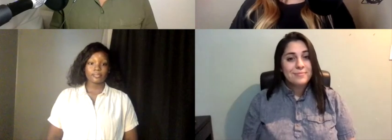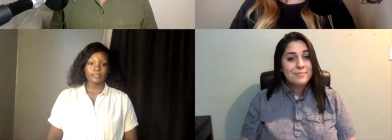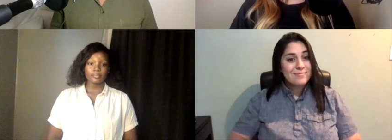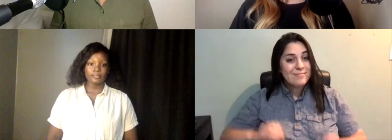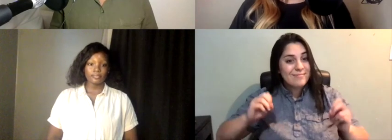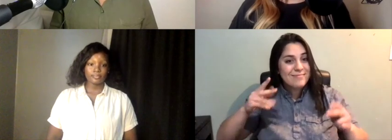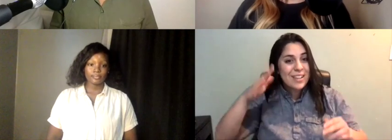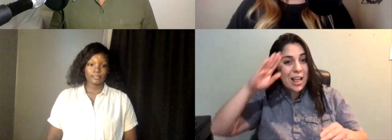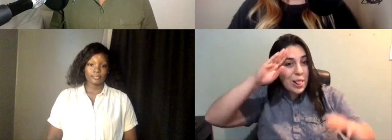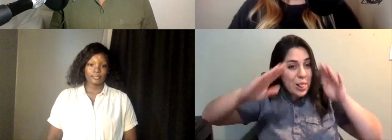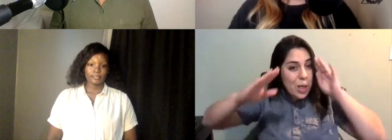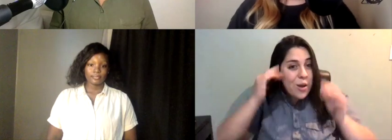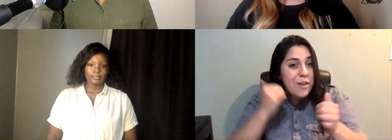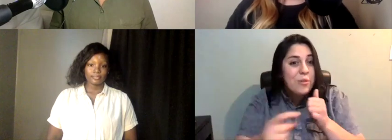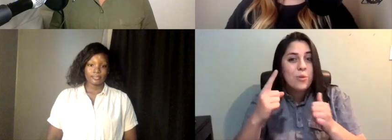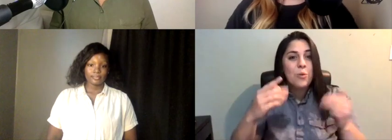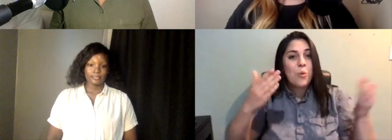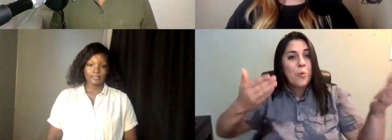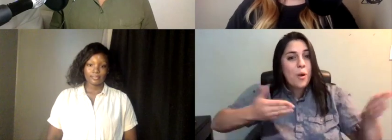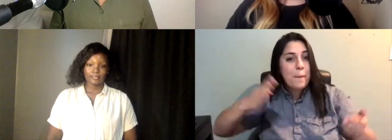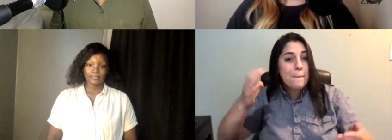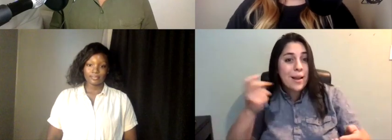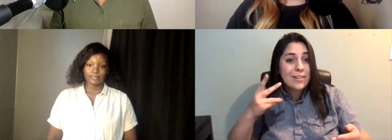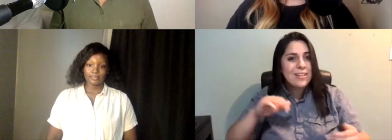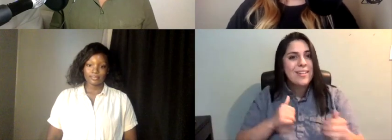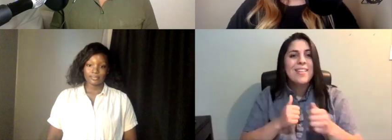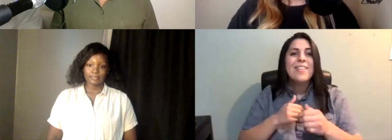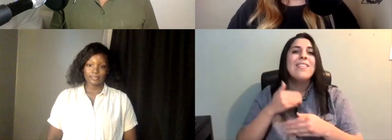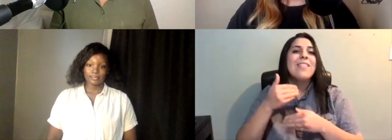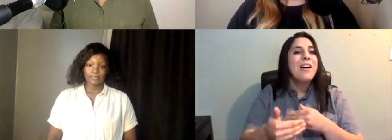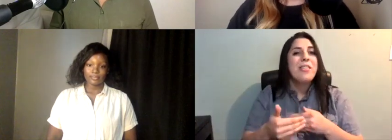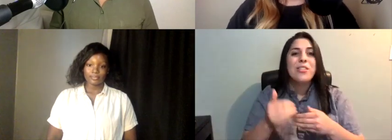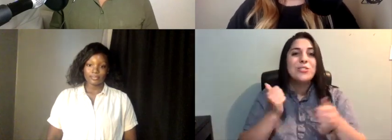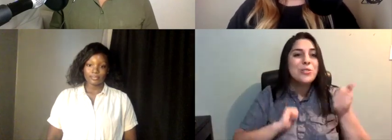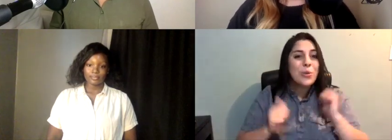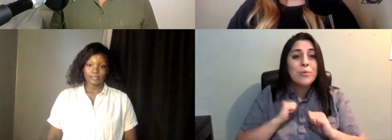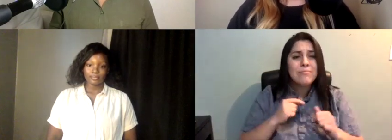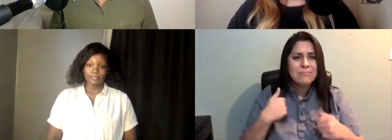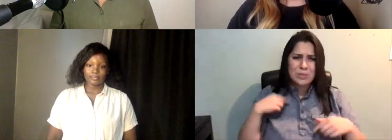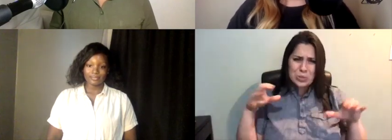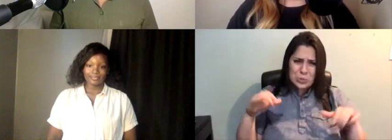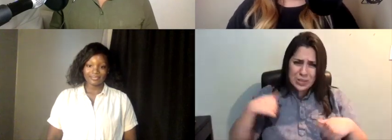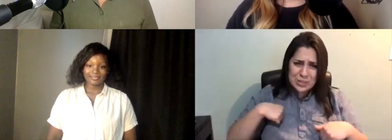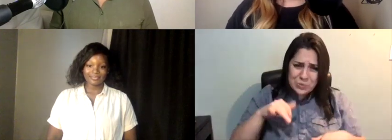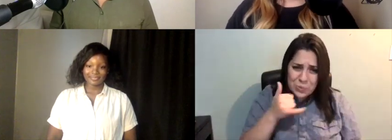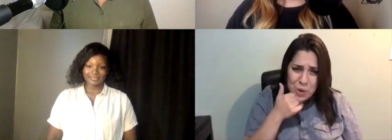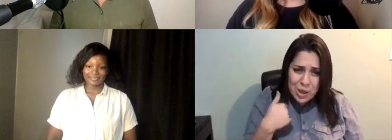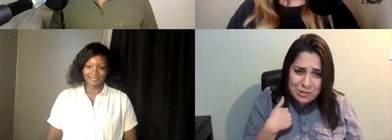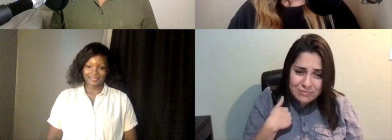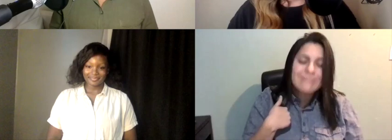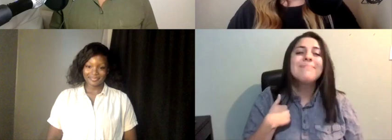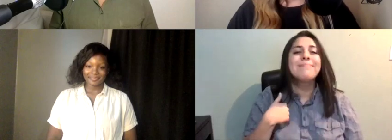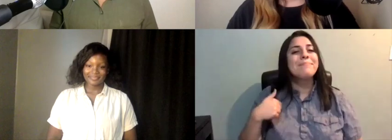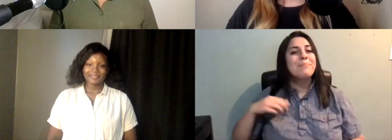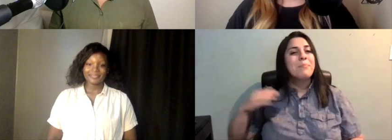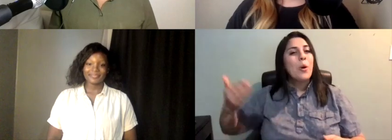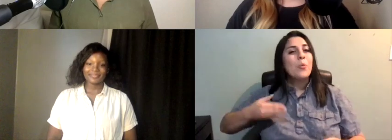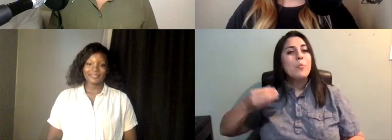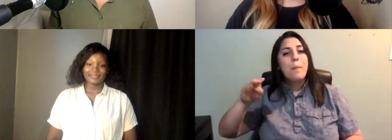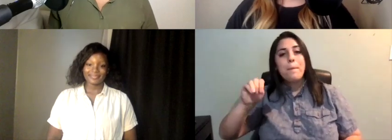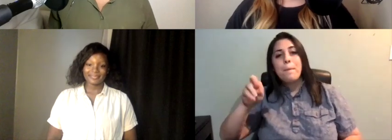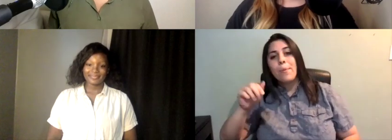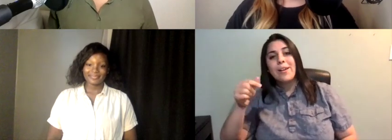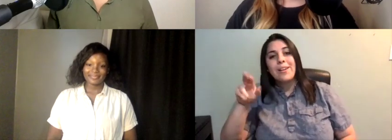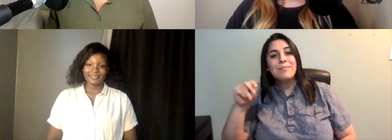Hello, everybody, and welcome back to another episode of Am I Doing This Wrong? I'm your host, Morgan, here with